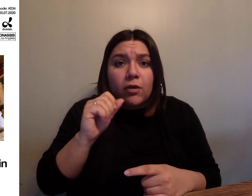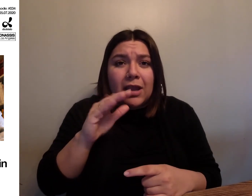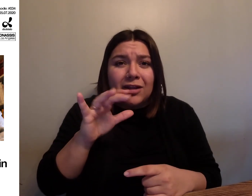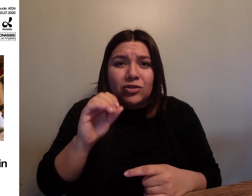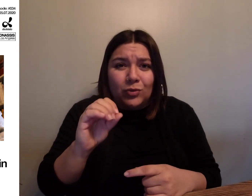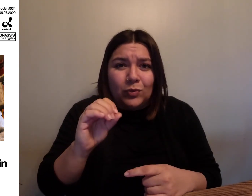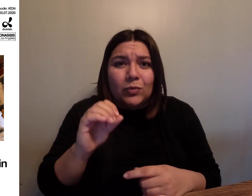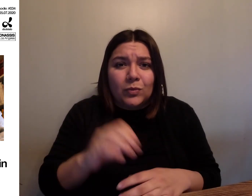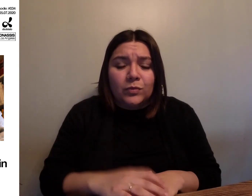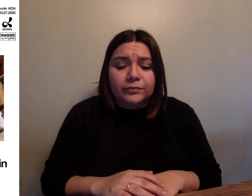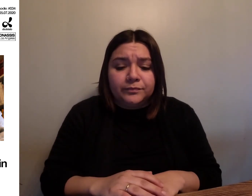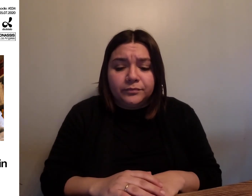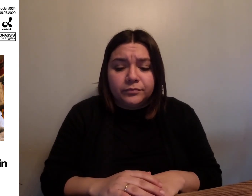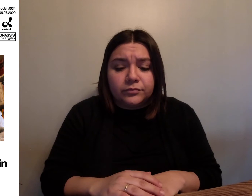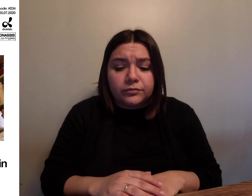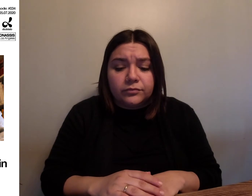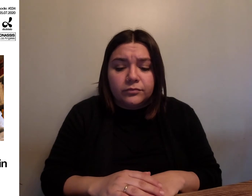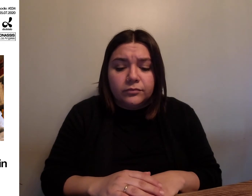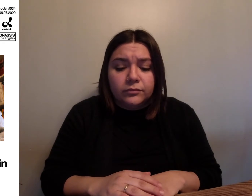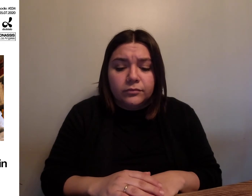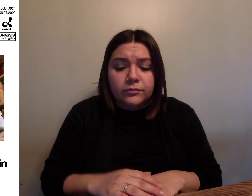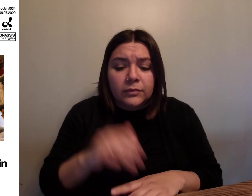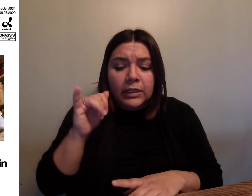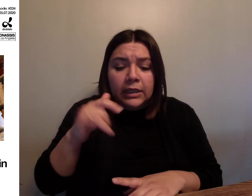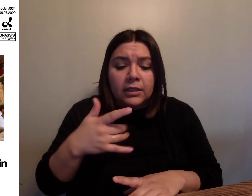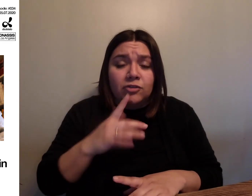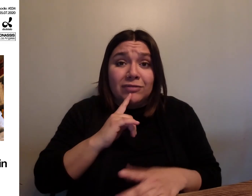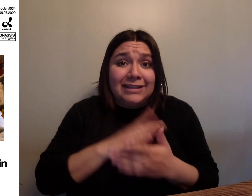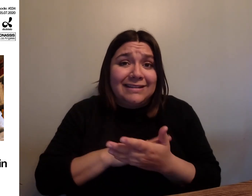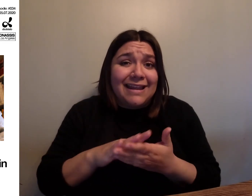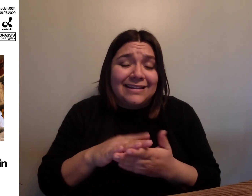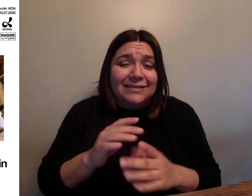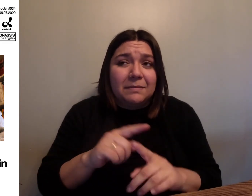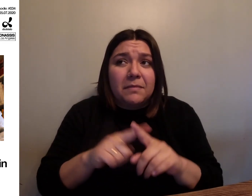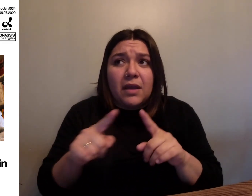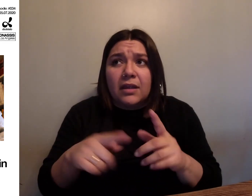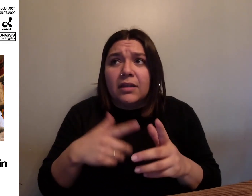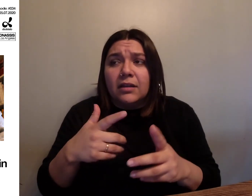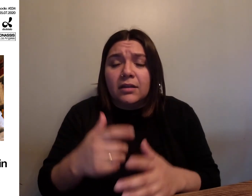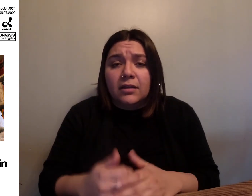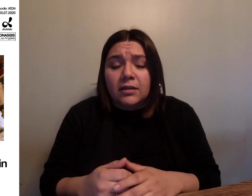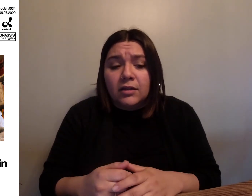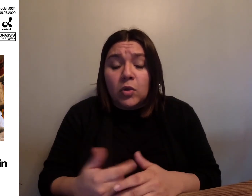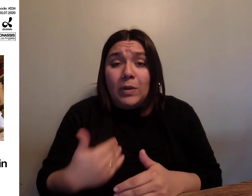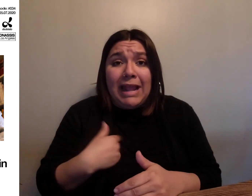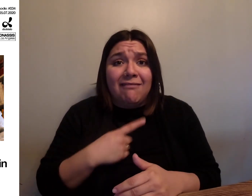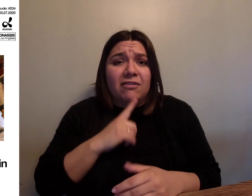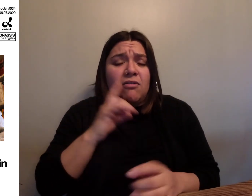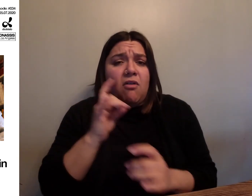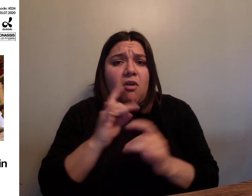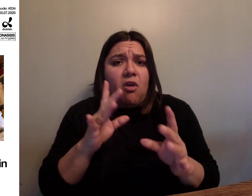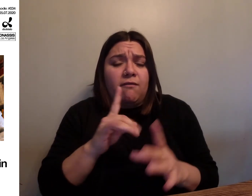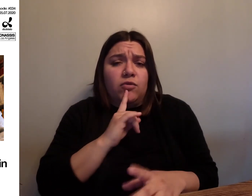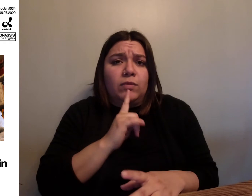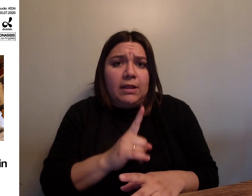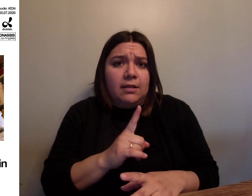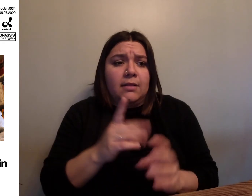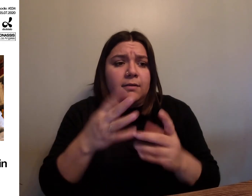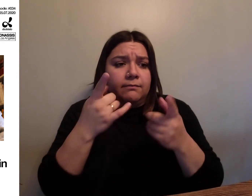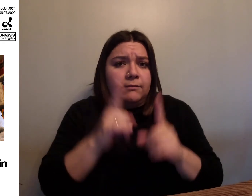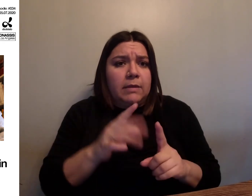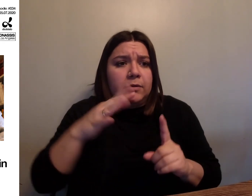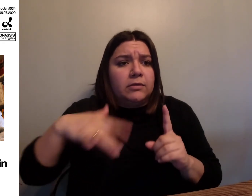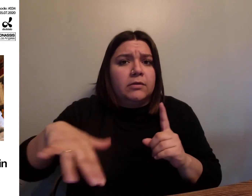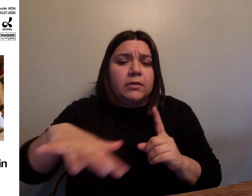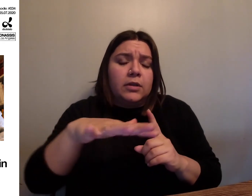Boccaccio and about Manzoni, it's very nice. But there are the harsh realities,